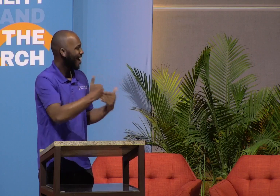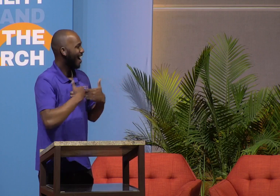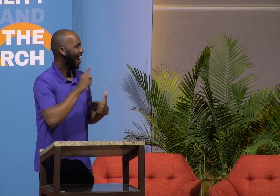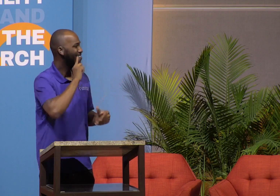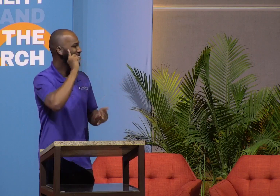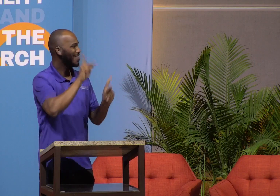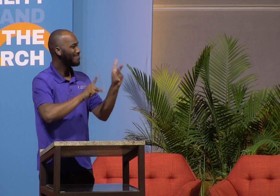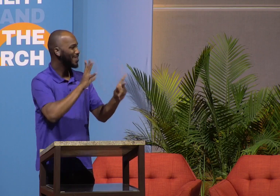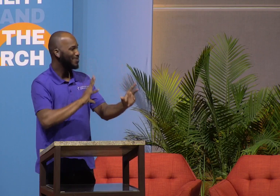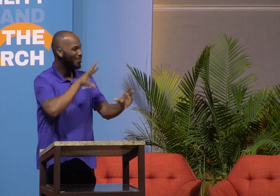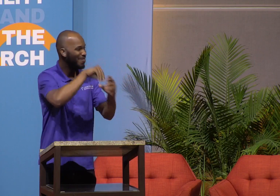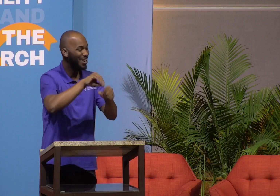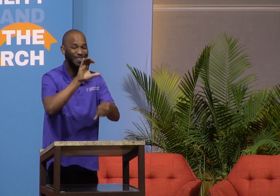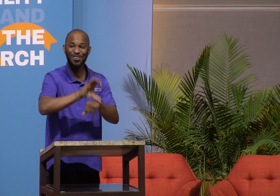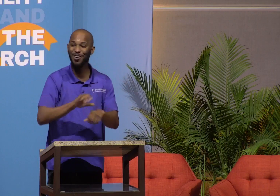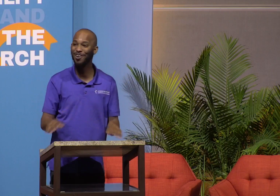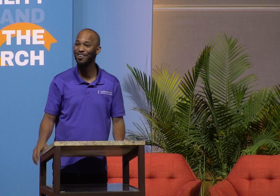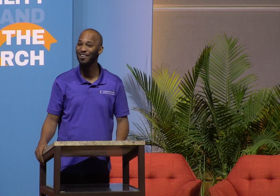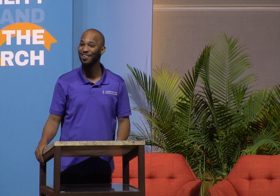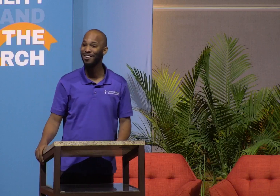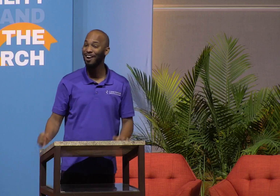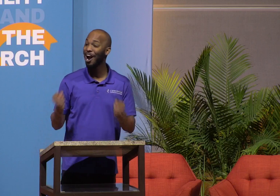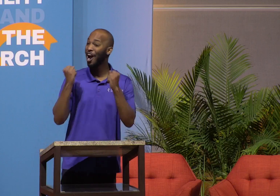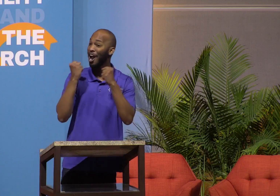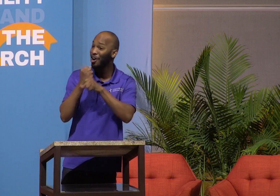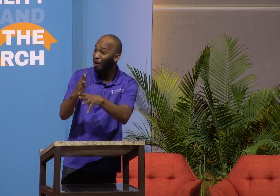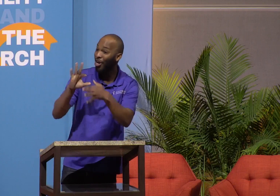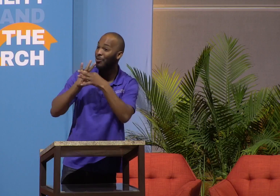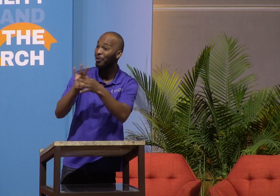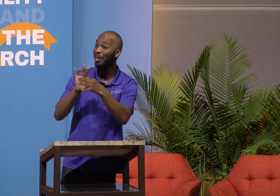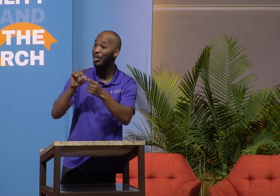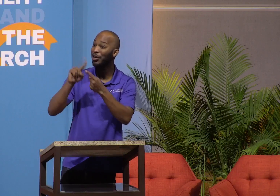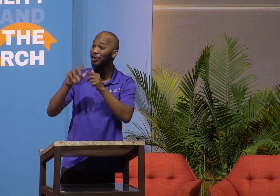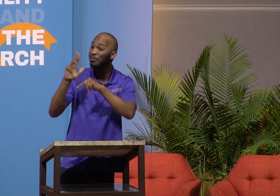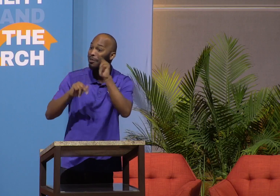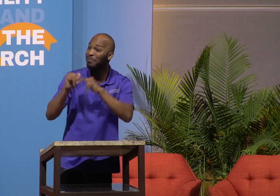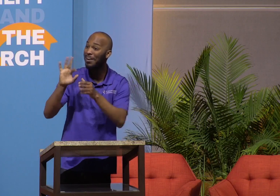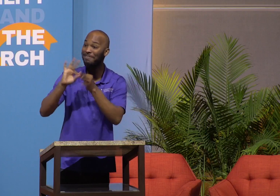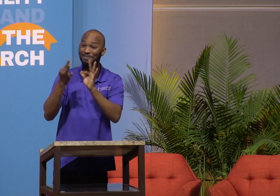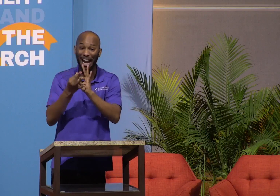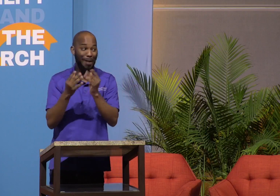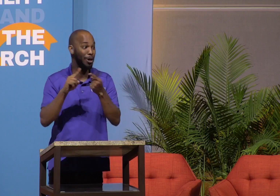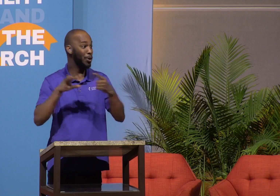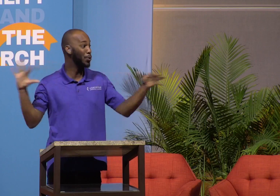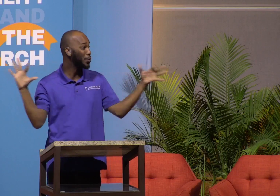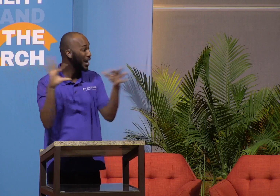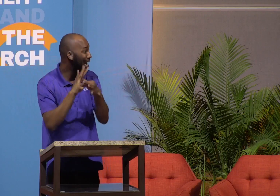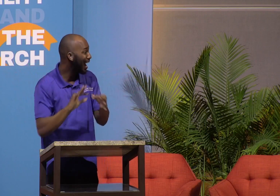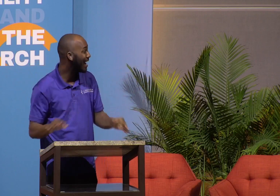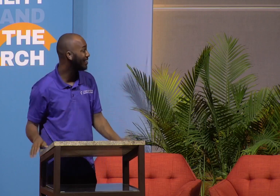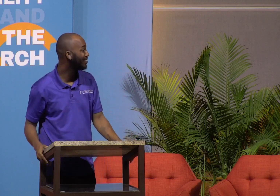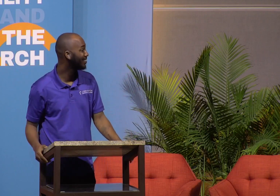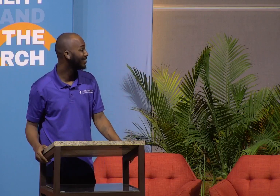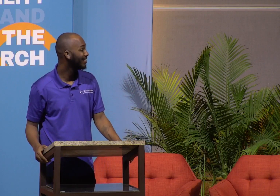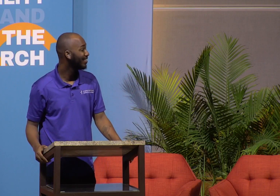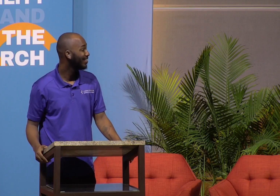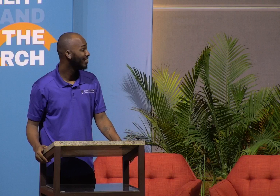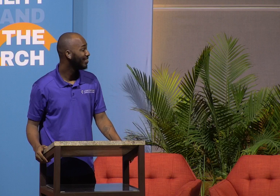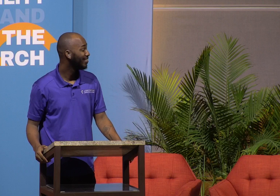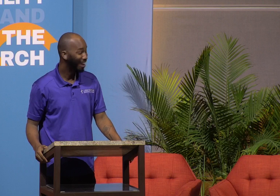a whole. Seeing that deaf individuals are invited is going to cause relationships being built within families. You're going to see a